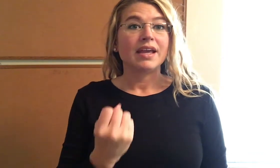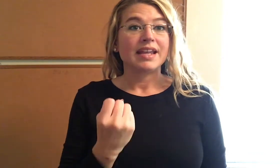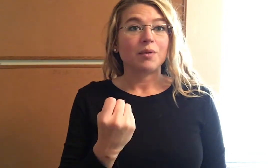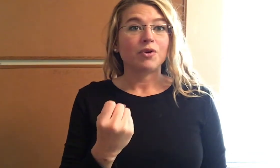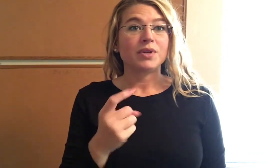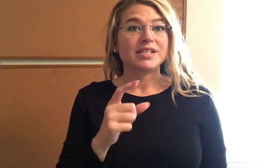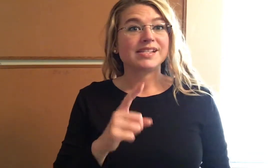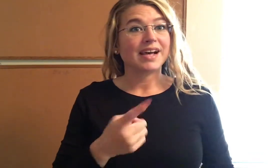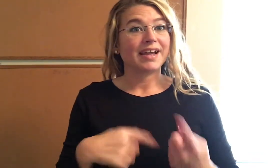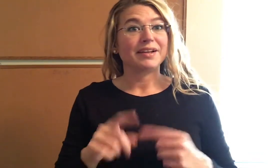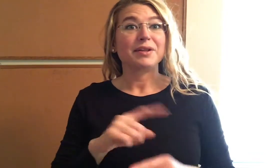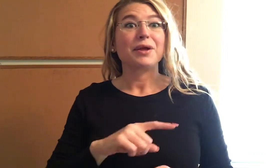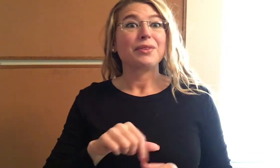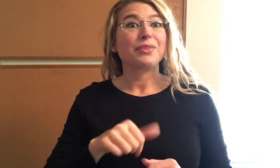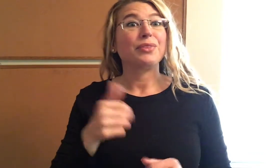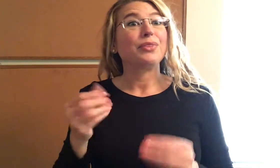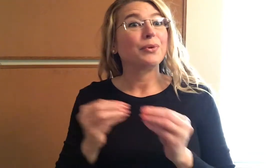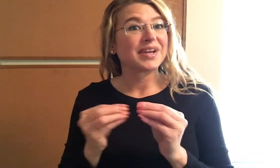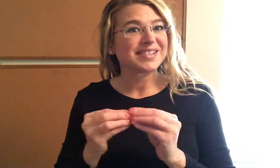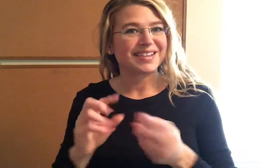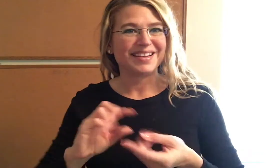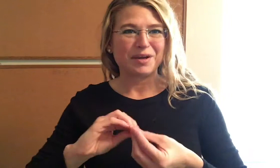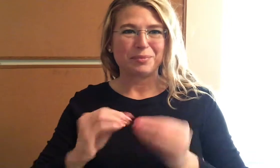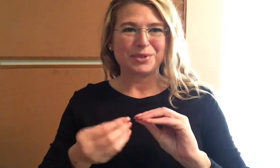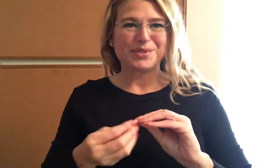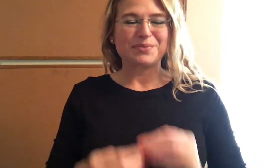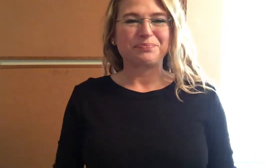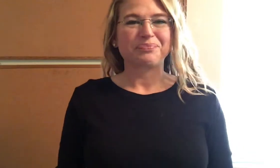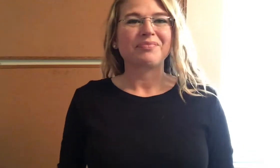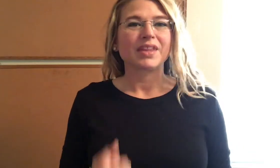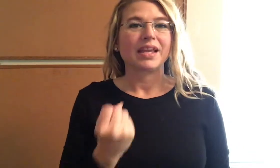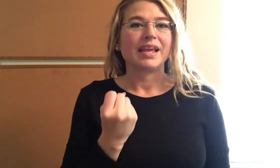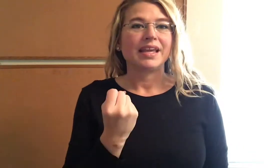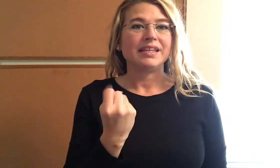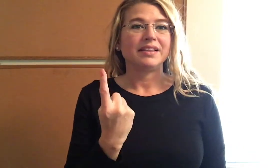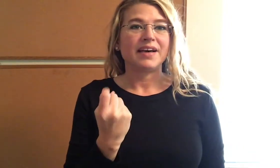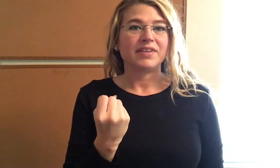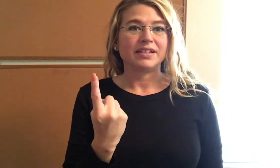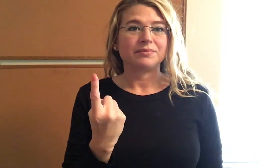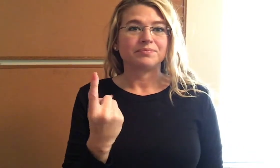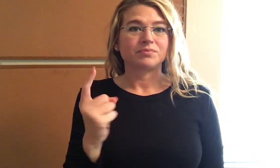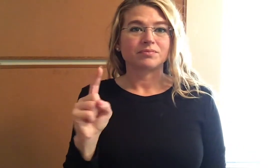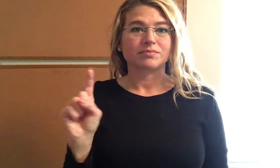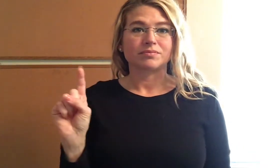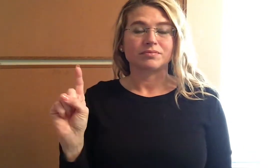Now we're going to sign the rest of the numbers. 11.